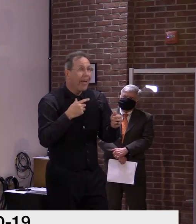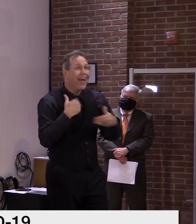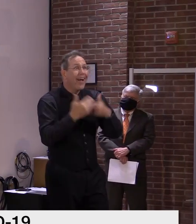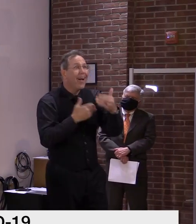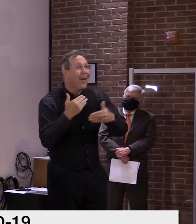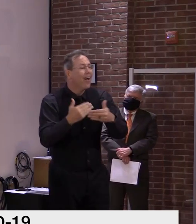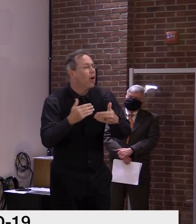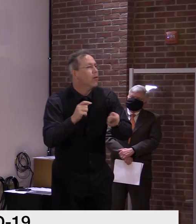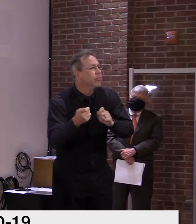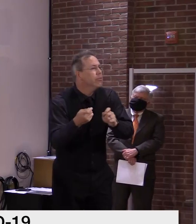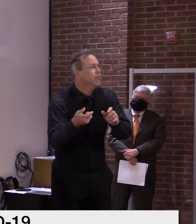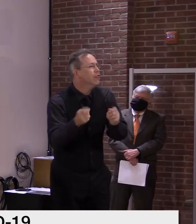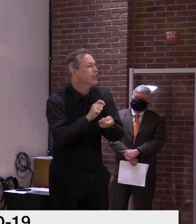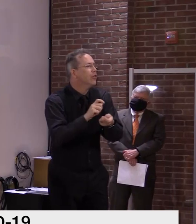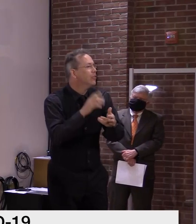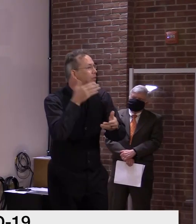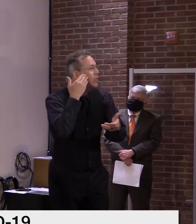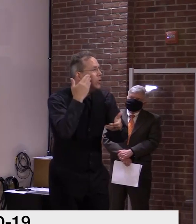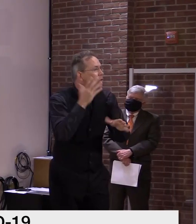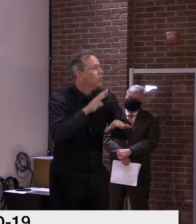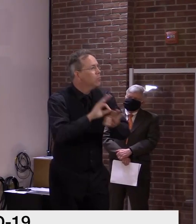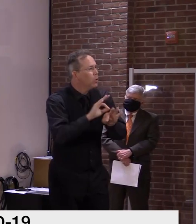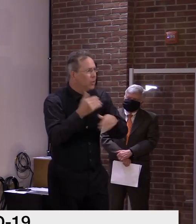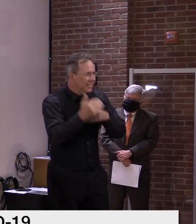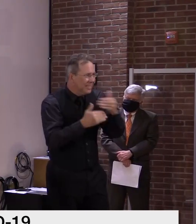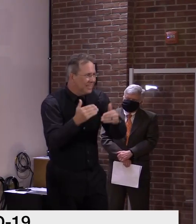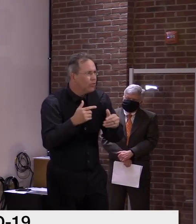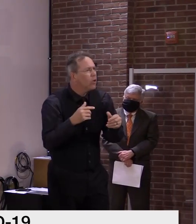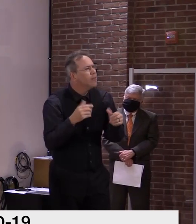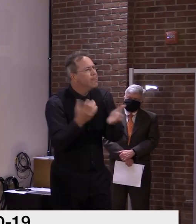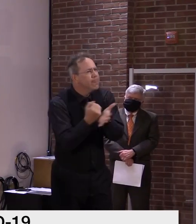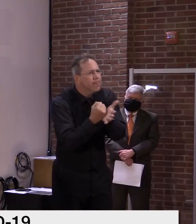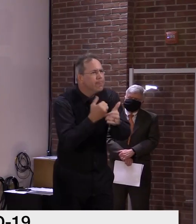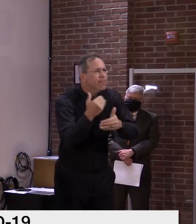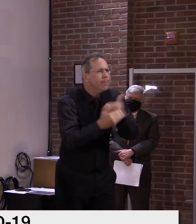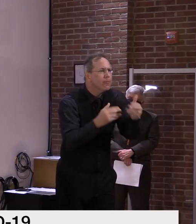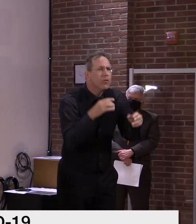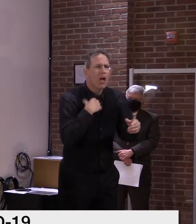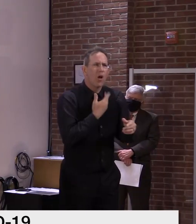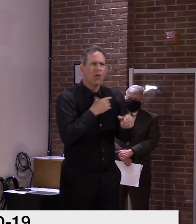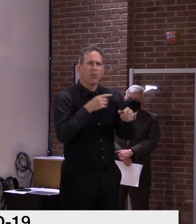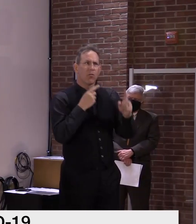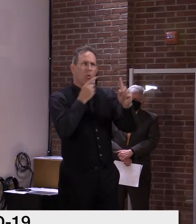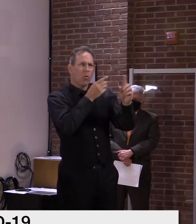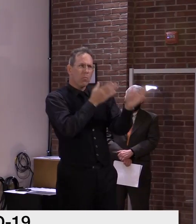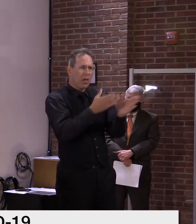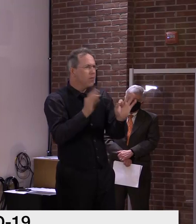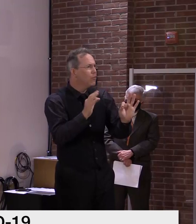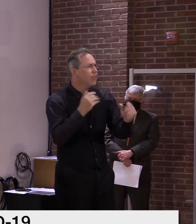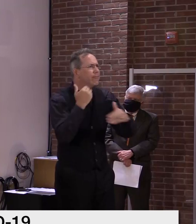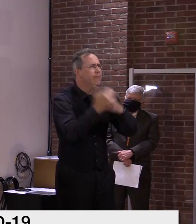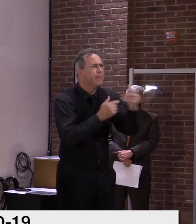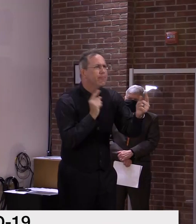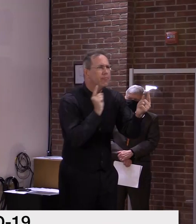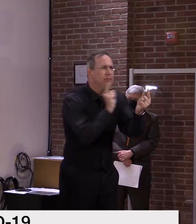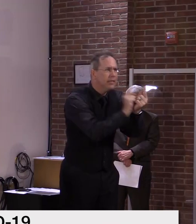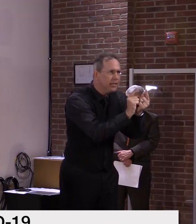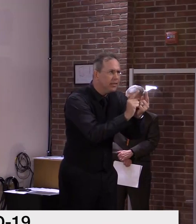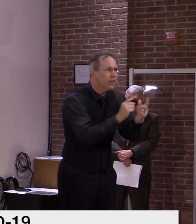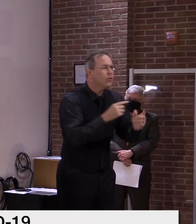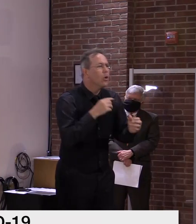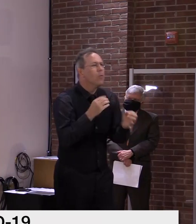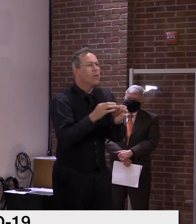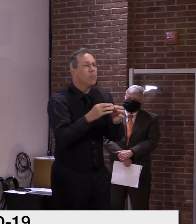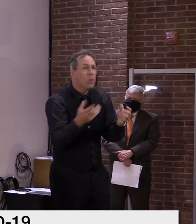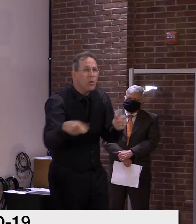good place. And if, and only if, Vermonters step up and get vaccinated, we could get out of this sooner